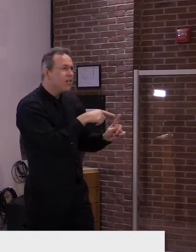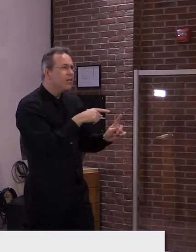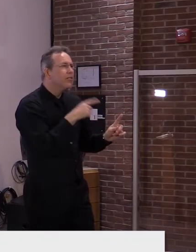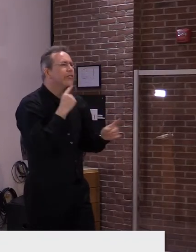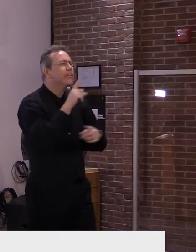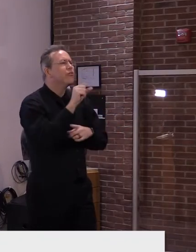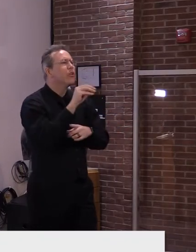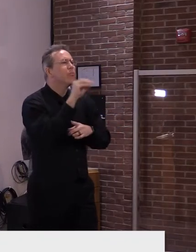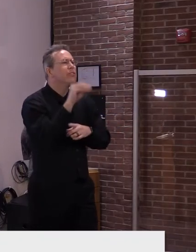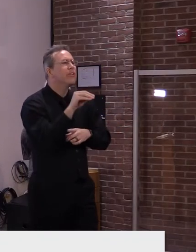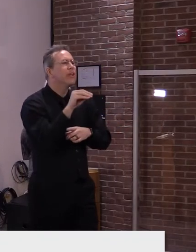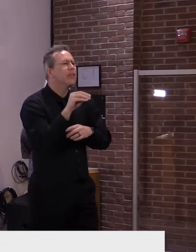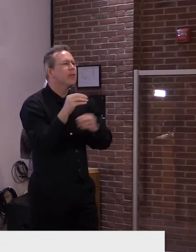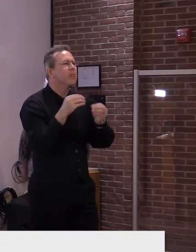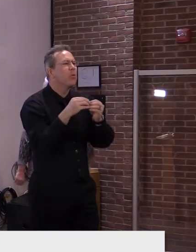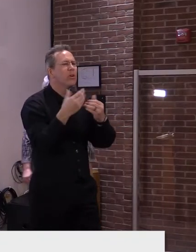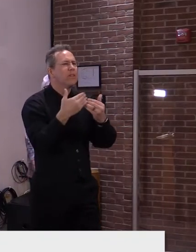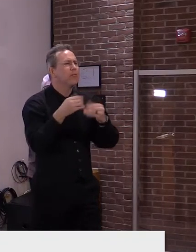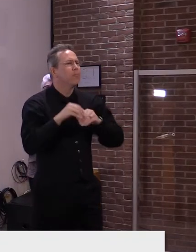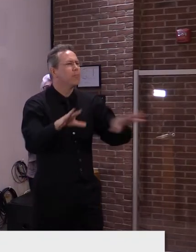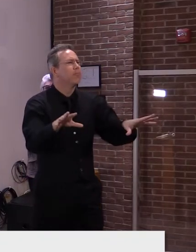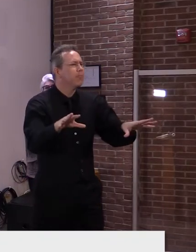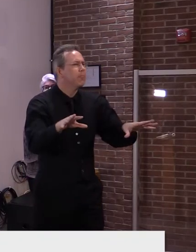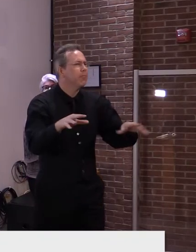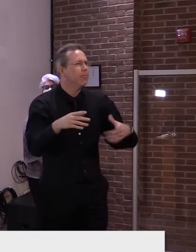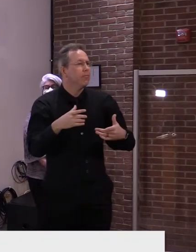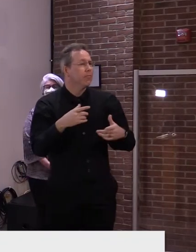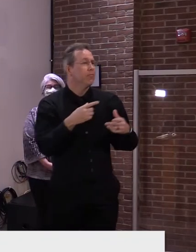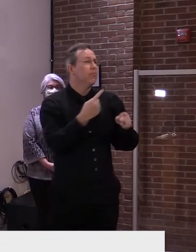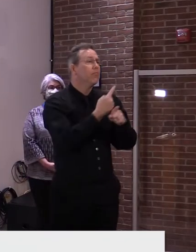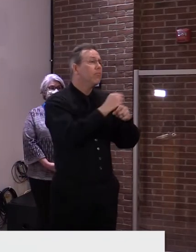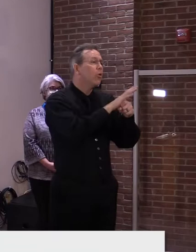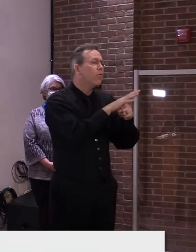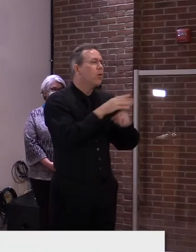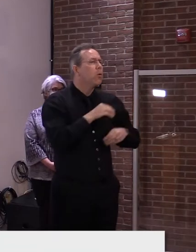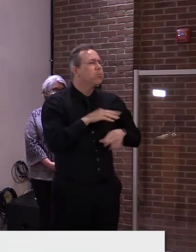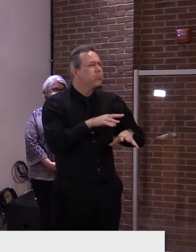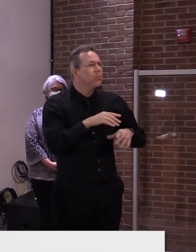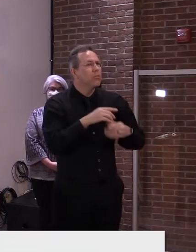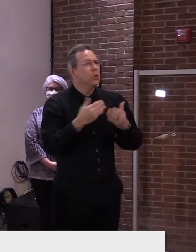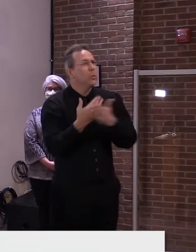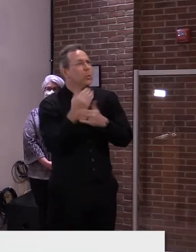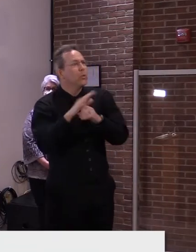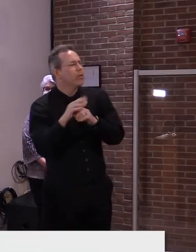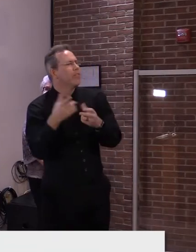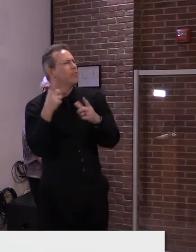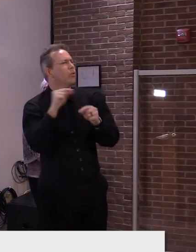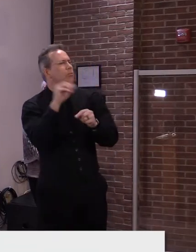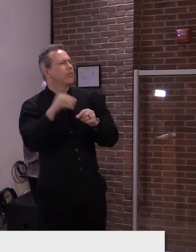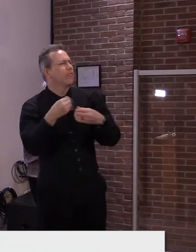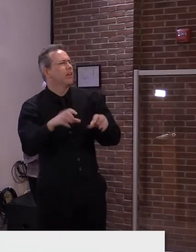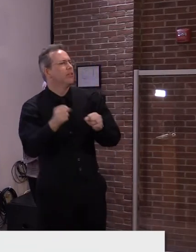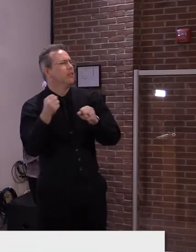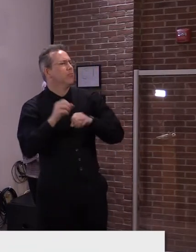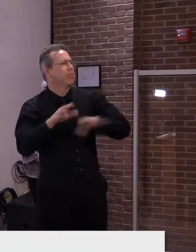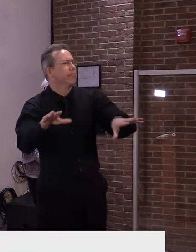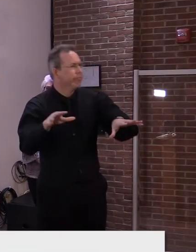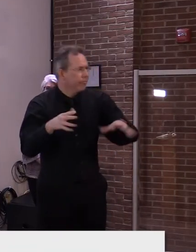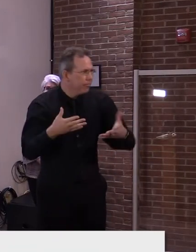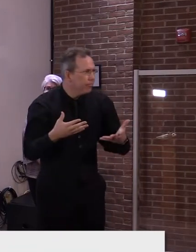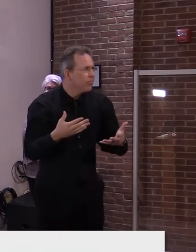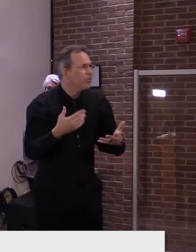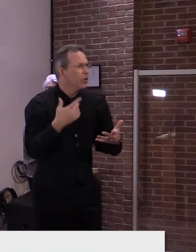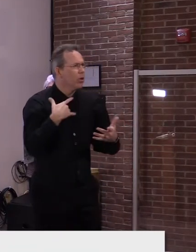that and other reasons, should be considered a variant of concern. So all of a sudden, we got a report saying